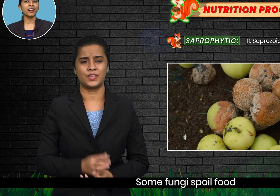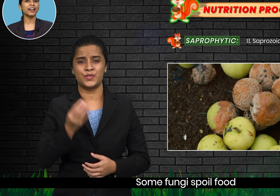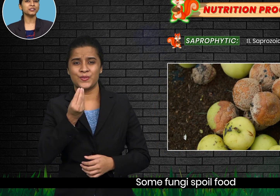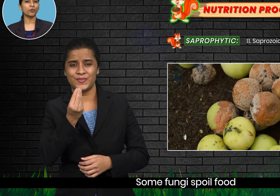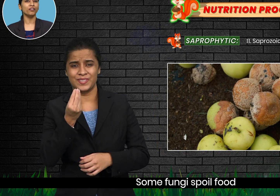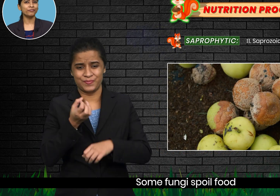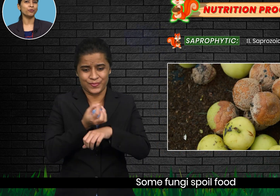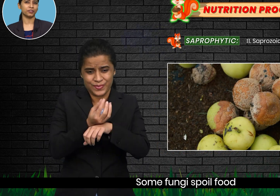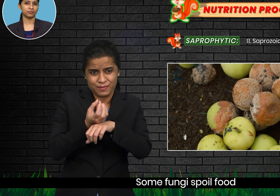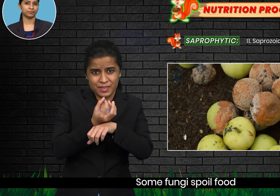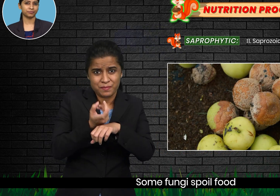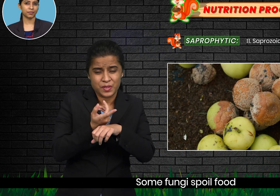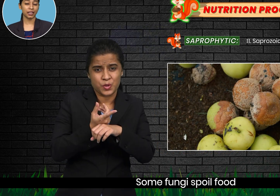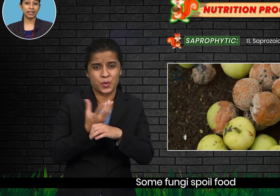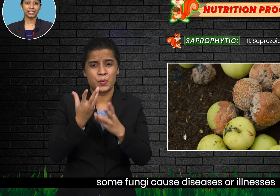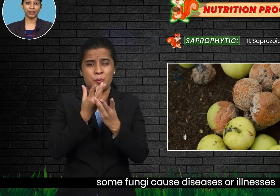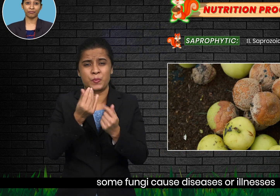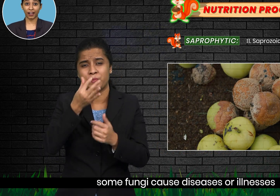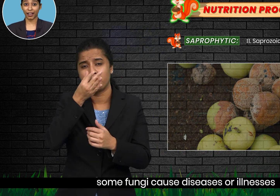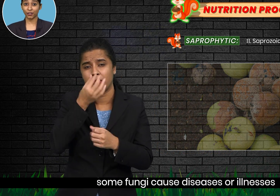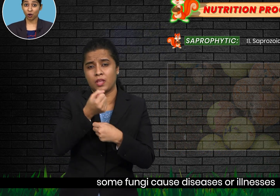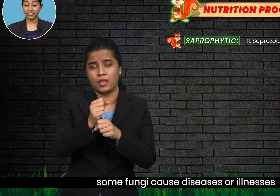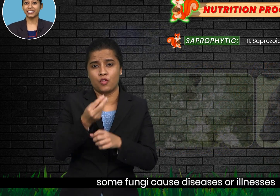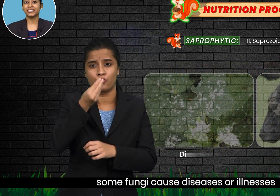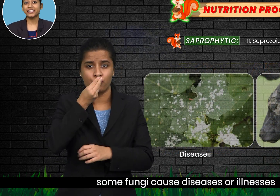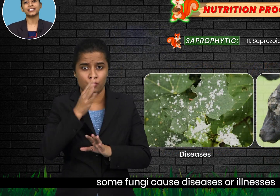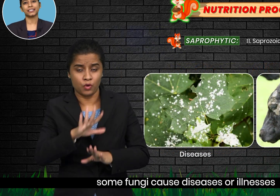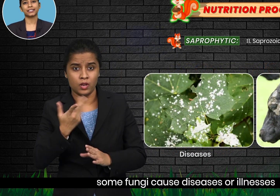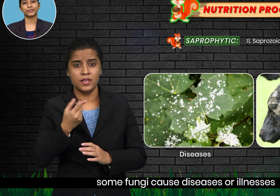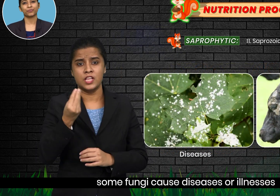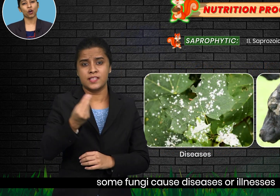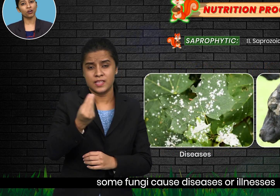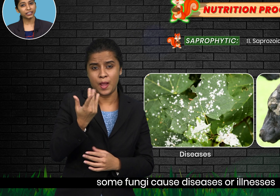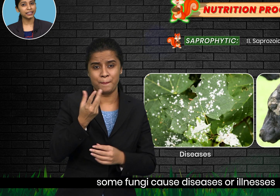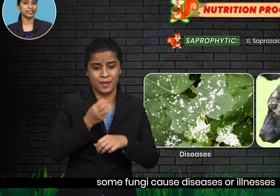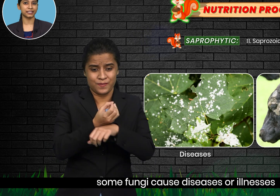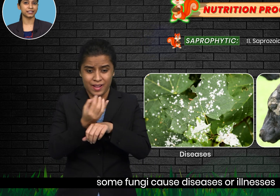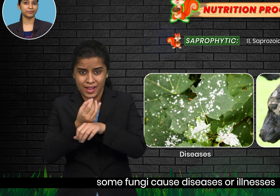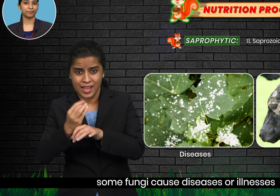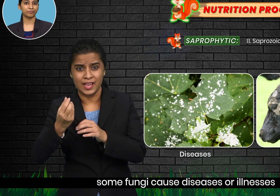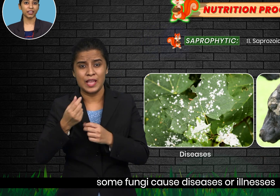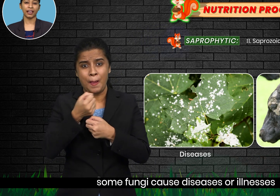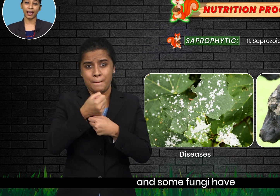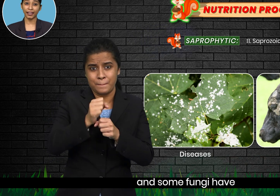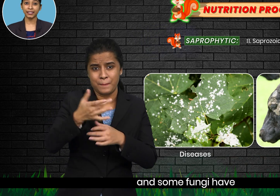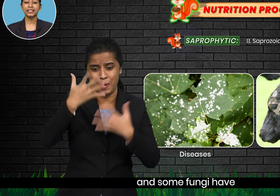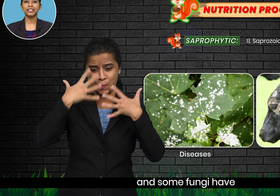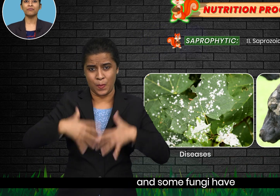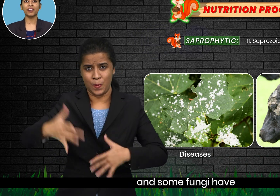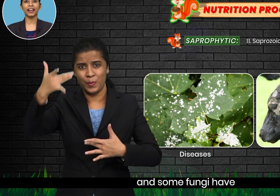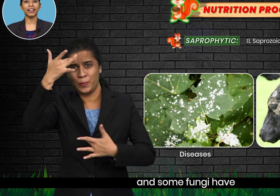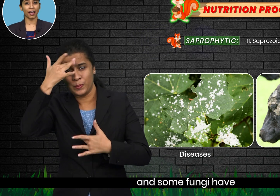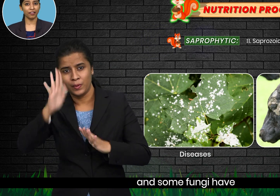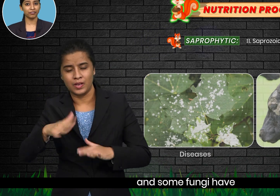Some fungi spoil food. Some fungi cause diseases or illness. And